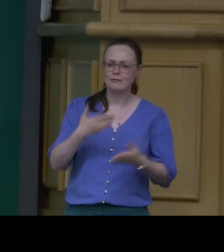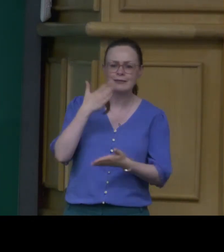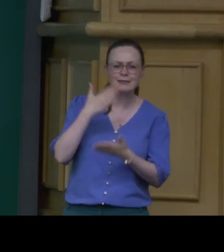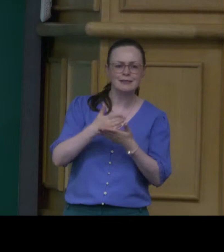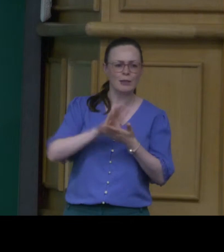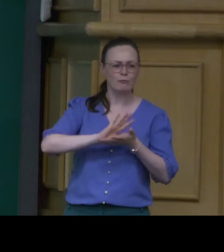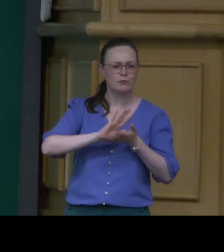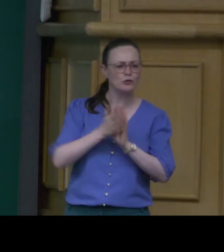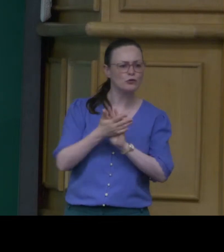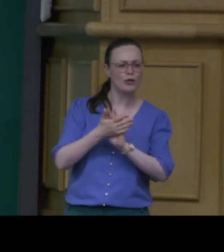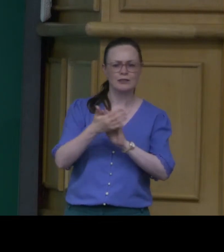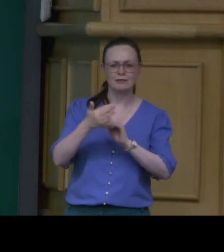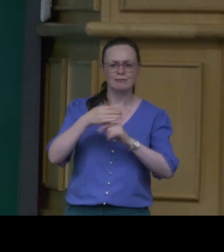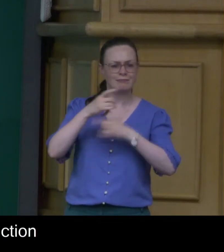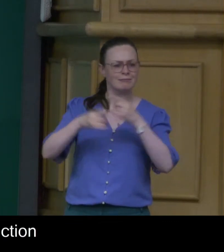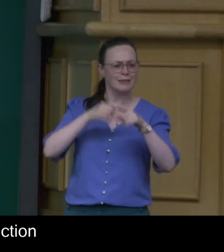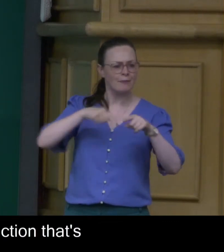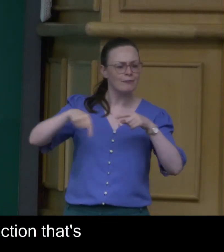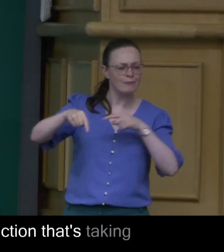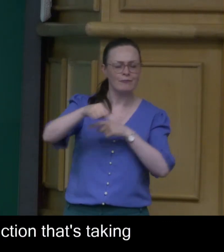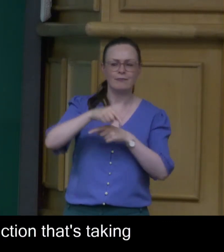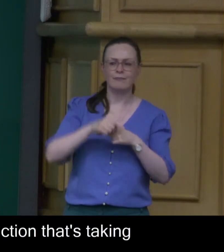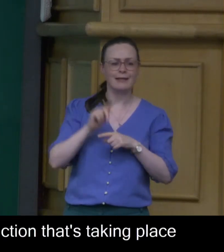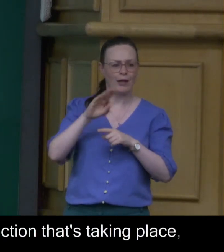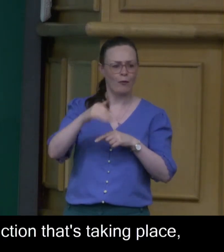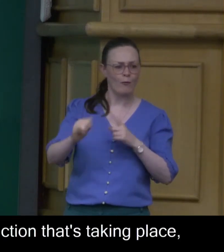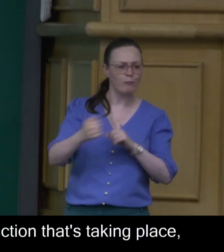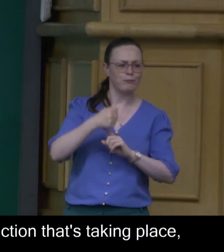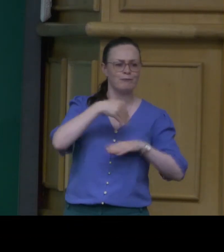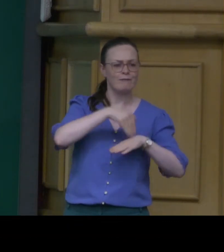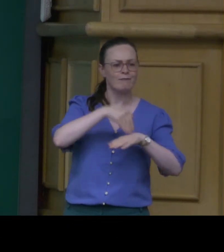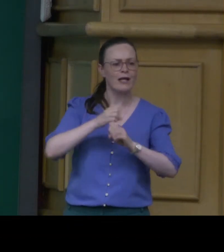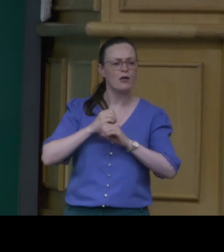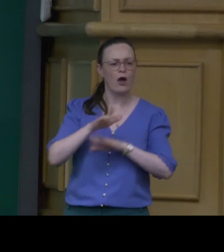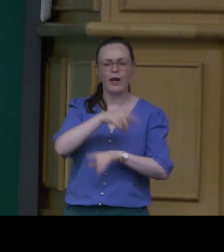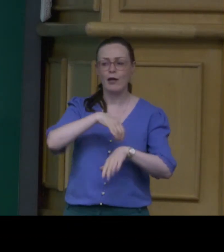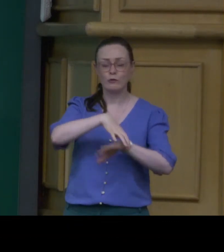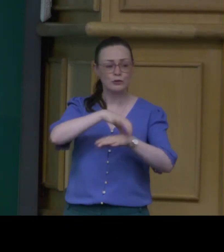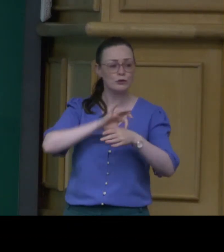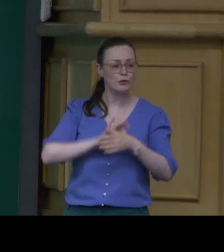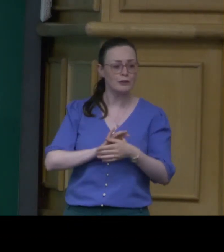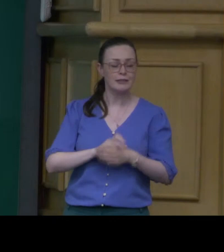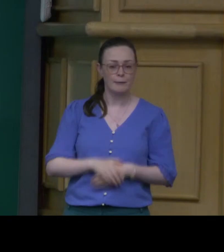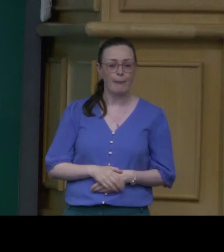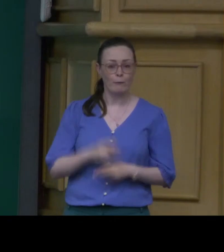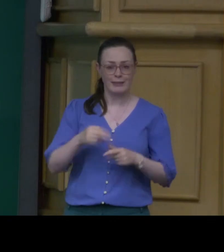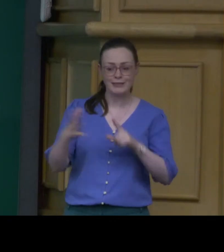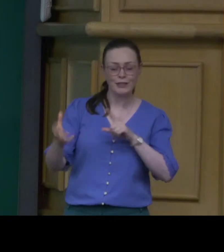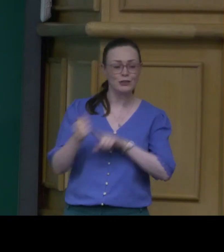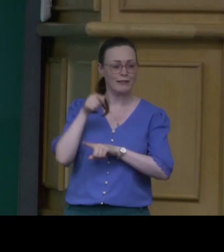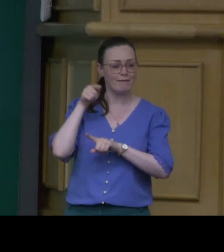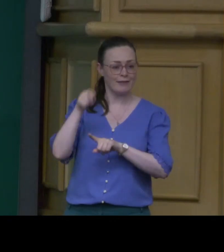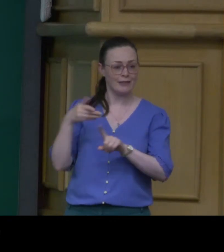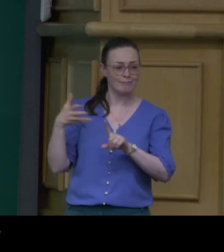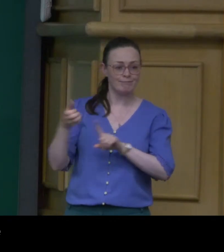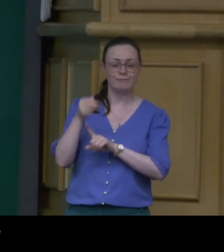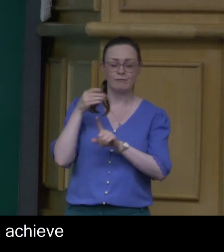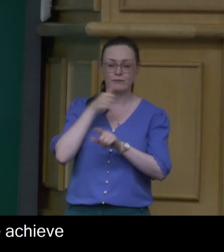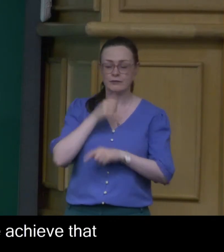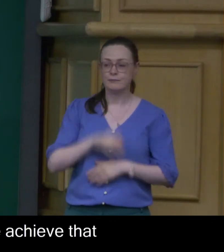ongoing destruction that's taking place, which hinders all our security unless we achieve that